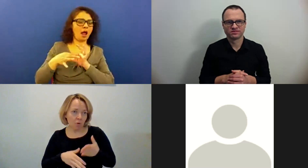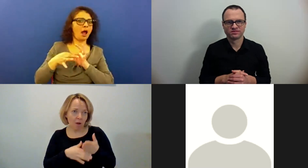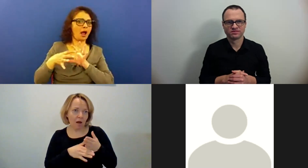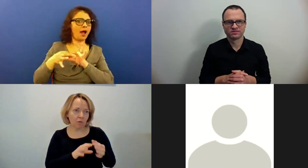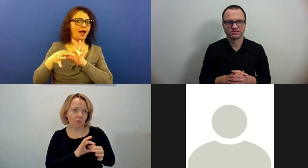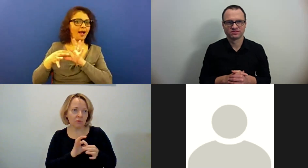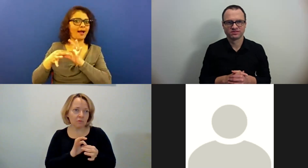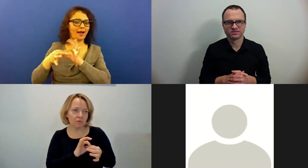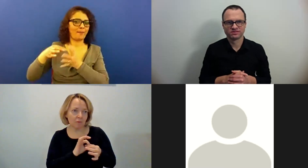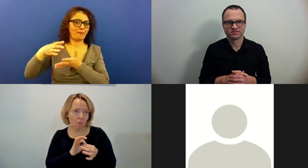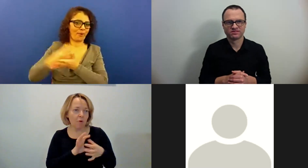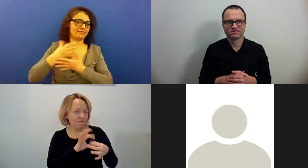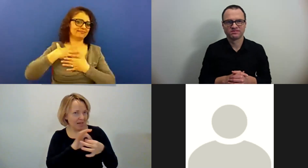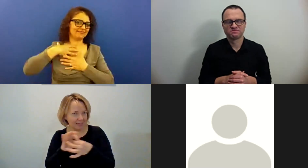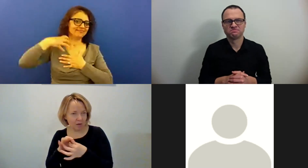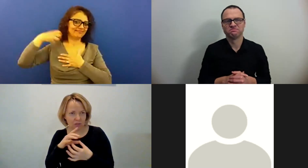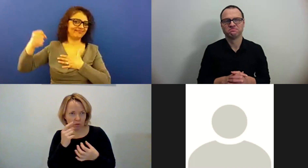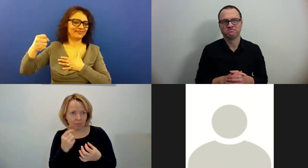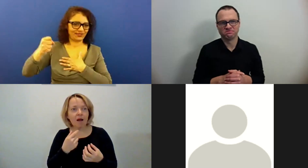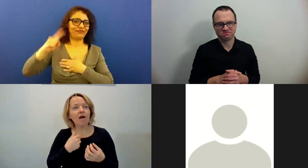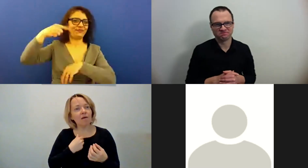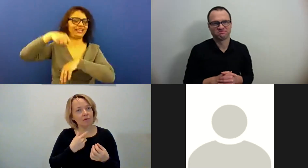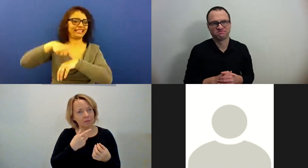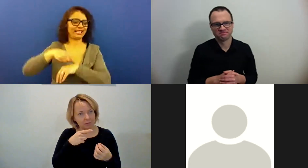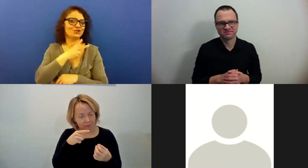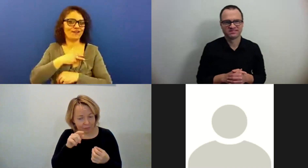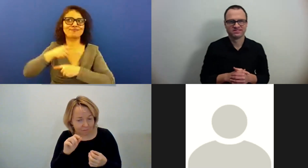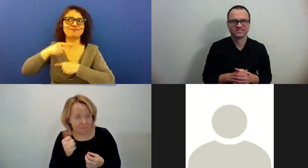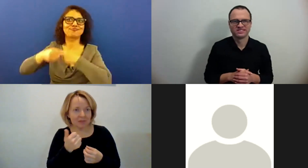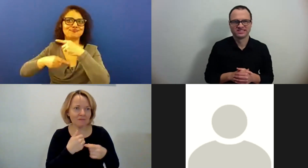So he promised to help me. We stayed in touch, and he